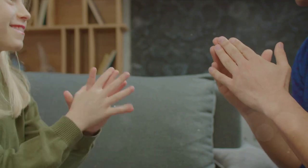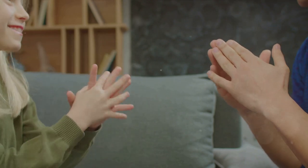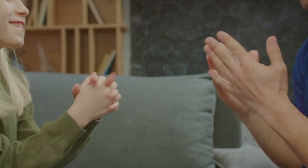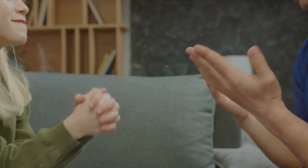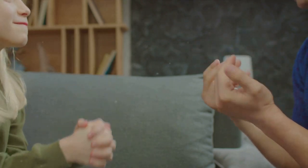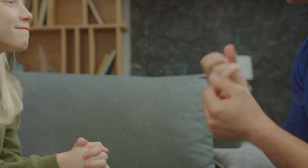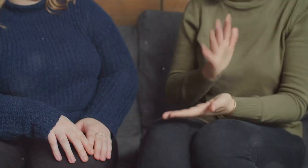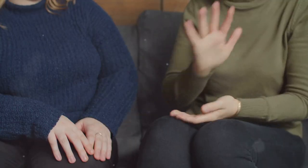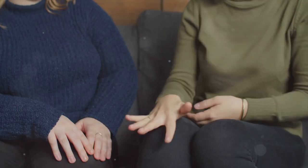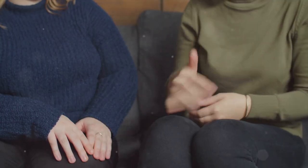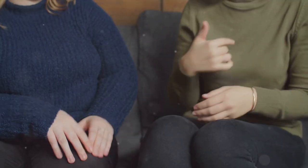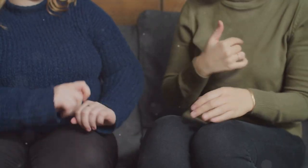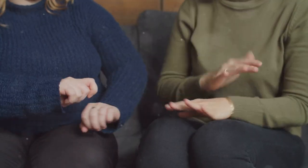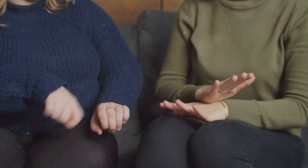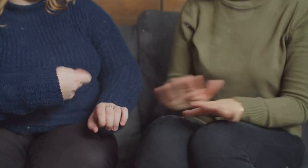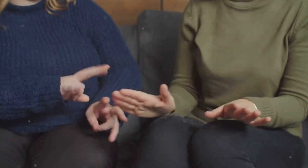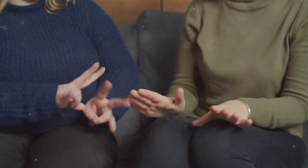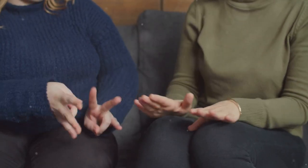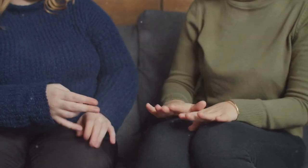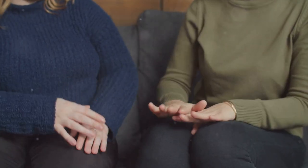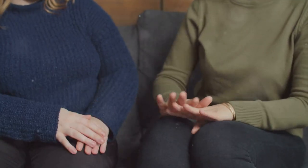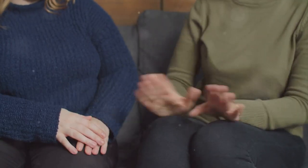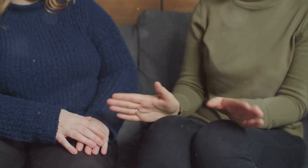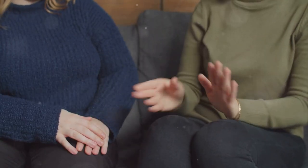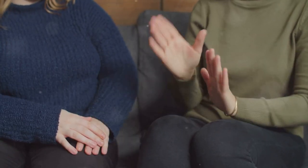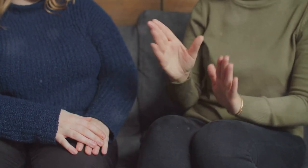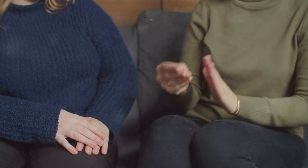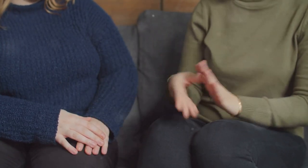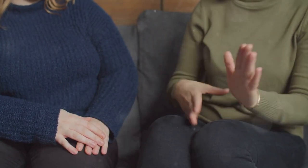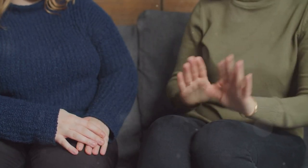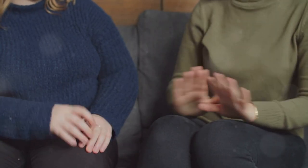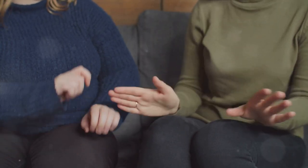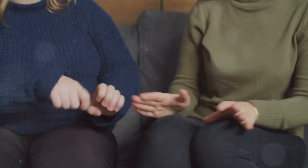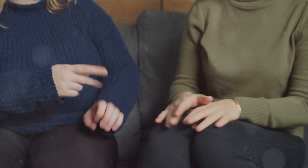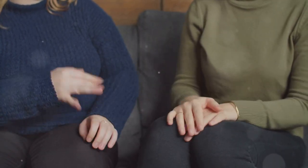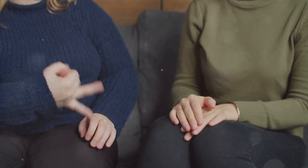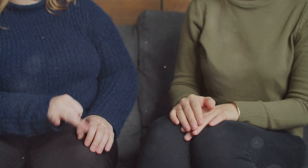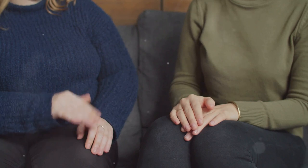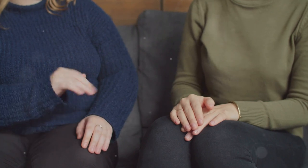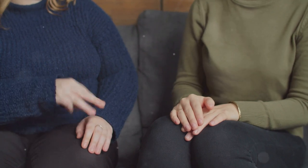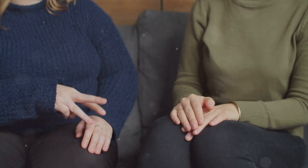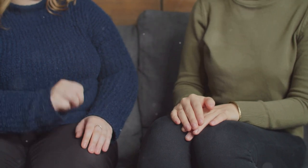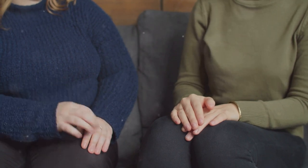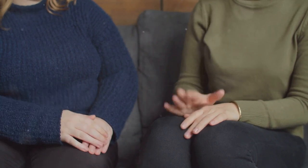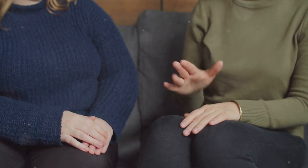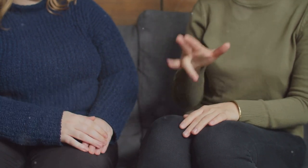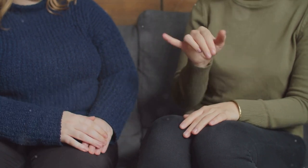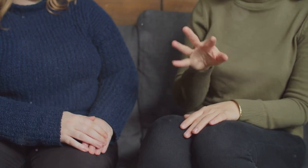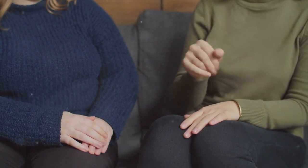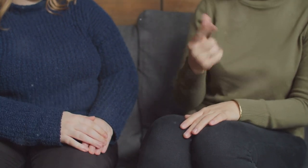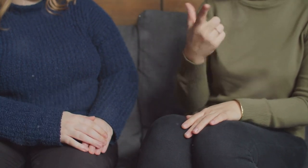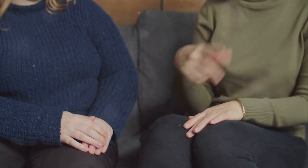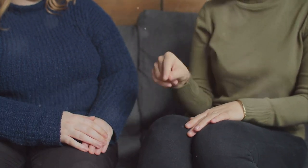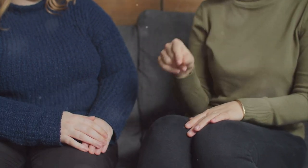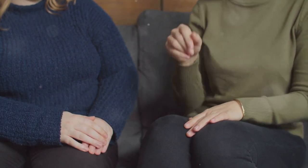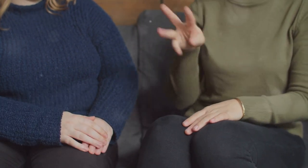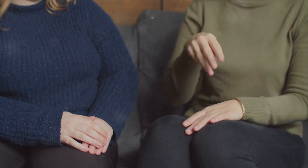The process begins with an initial interaction. This is where the Deaf interpreter gets to understand the individual's language level and communication